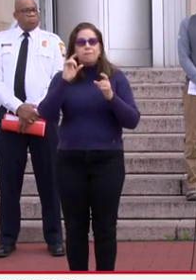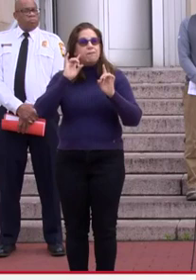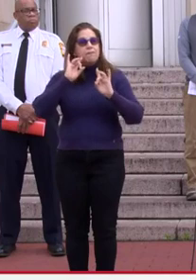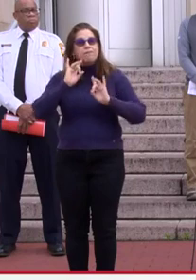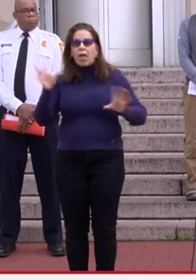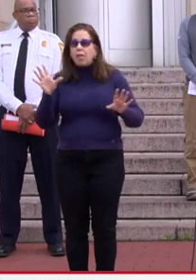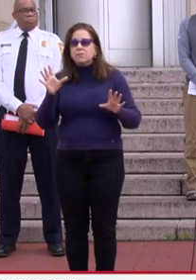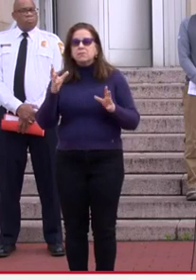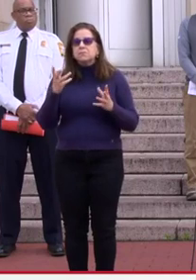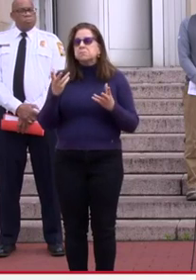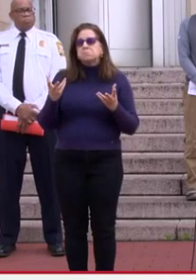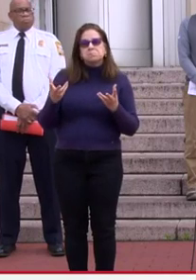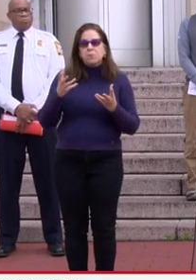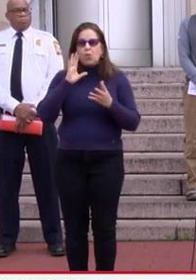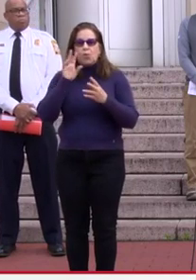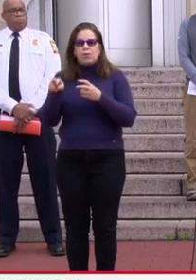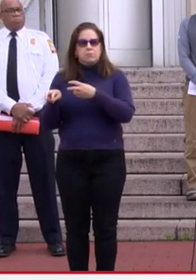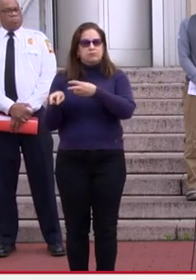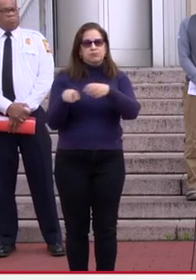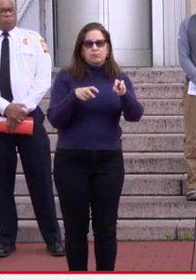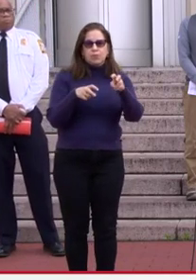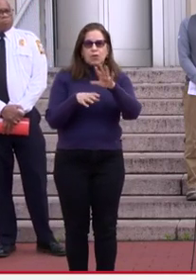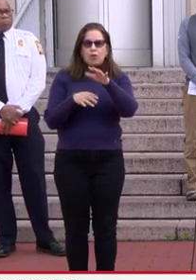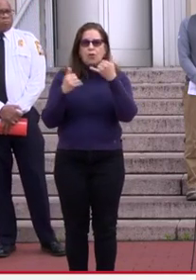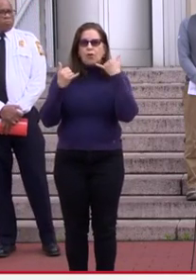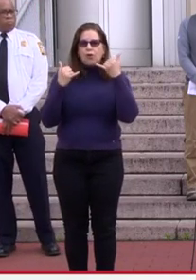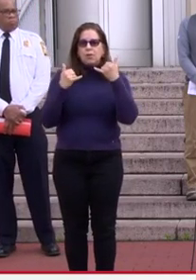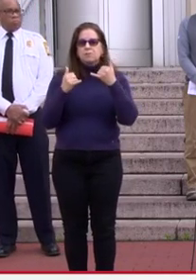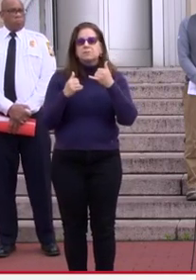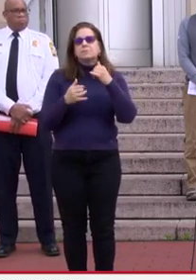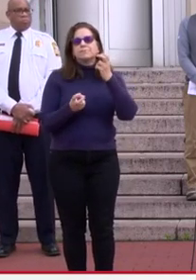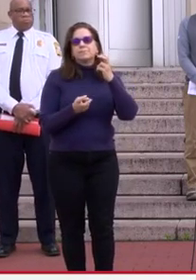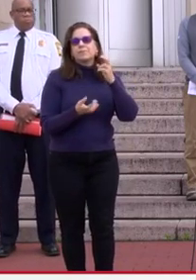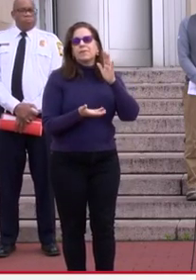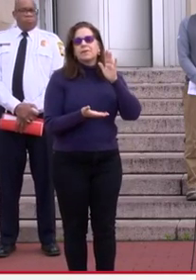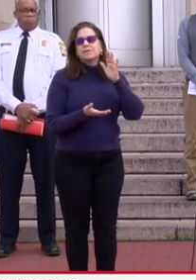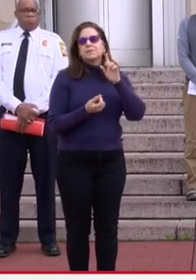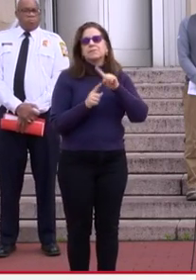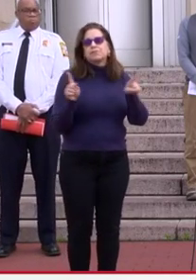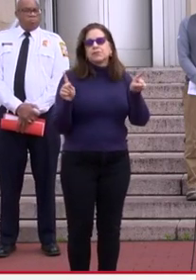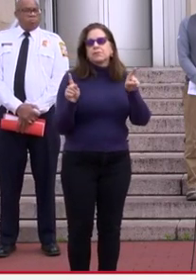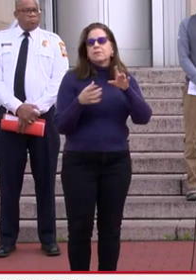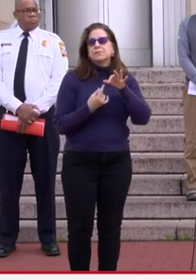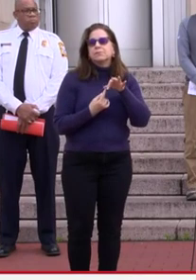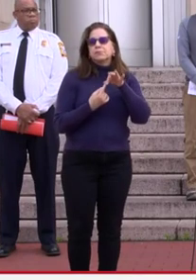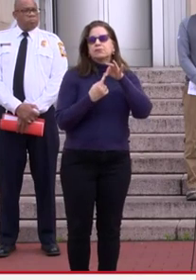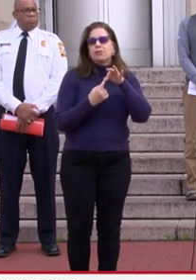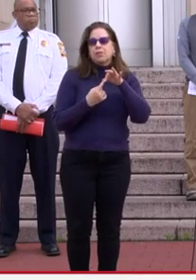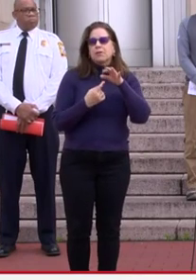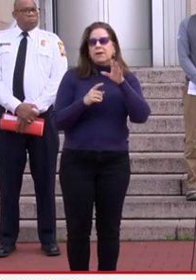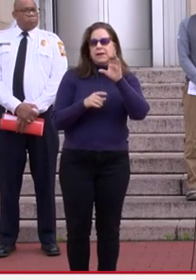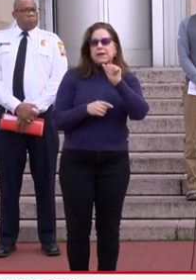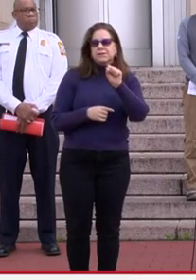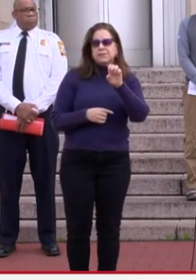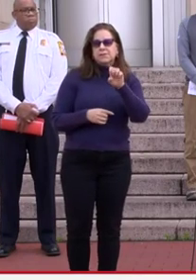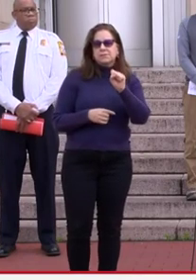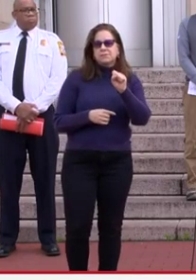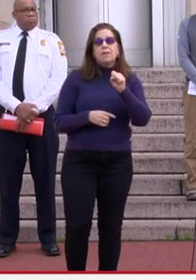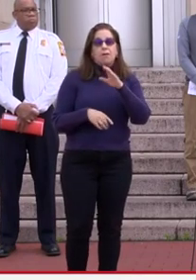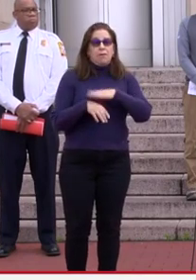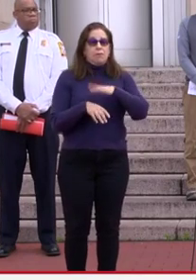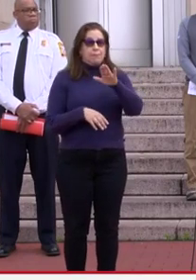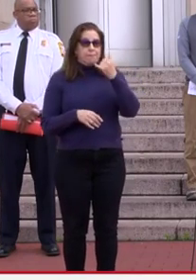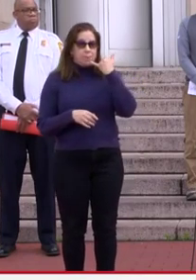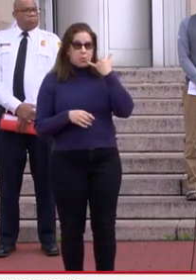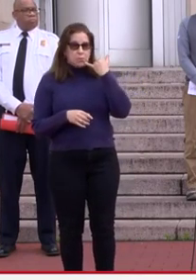take the report over the phone. These reports will receive the same extensive follow-up as any report that is taken in